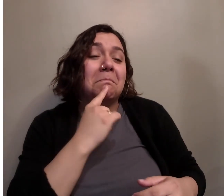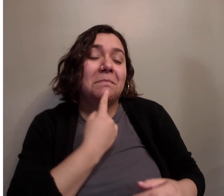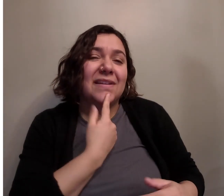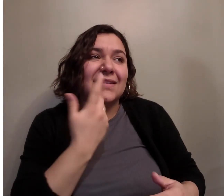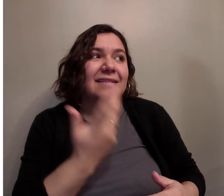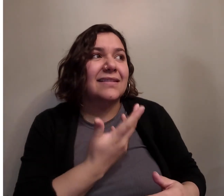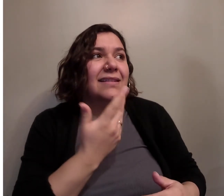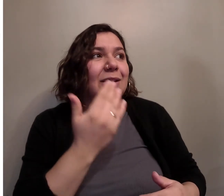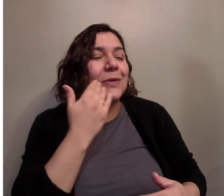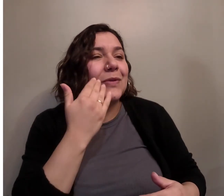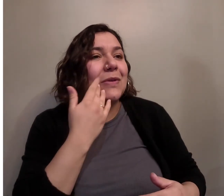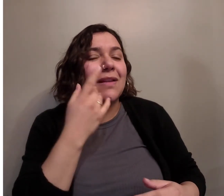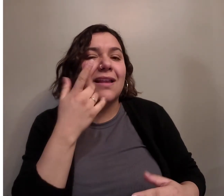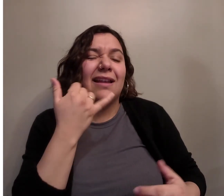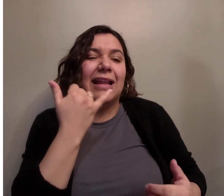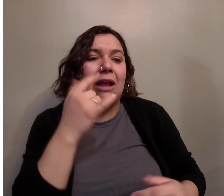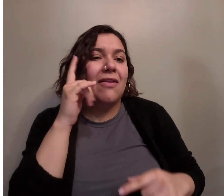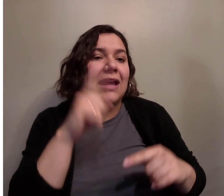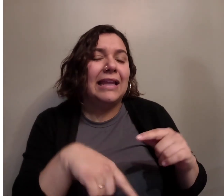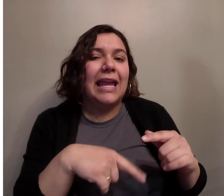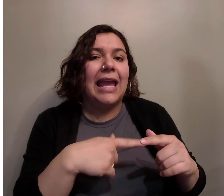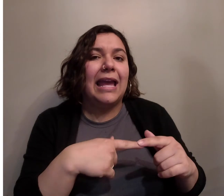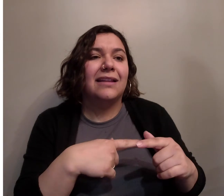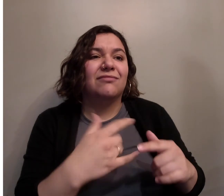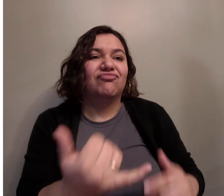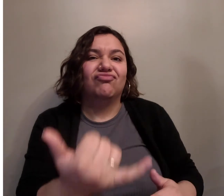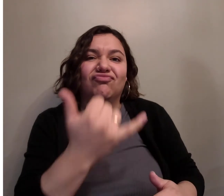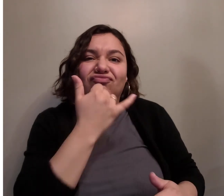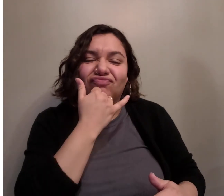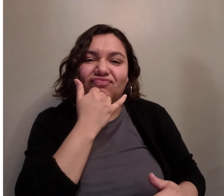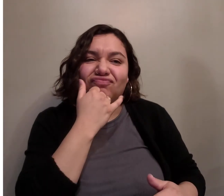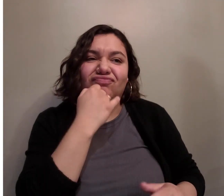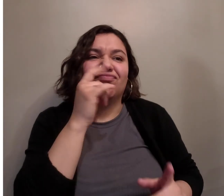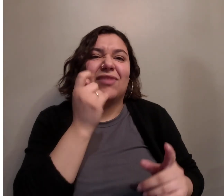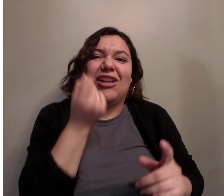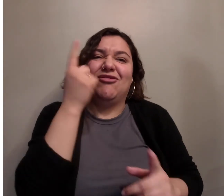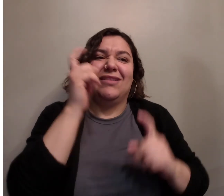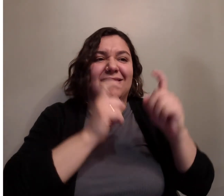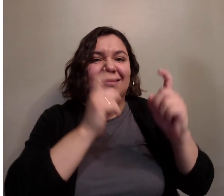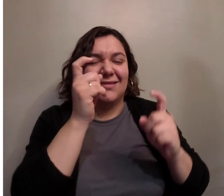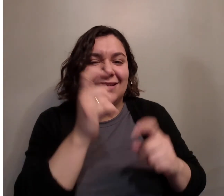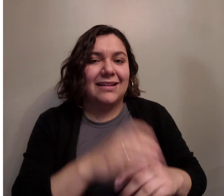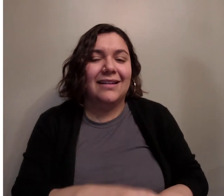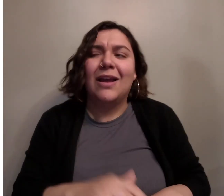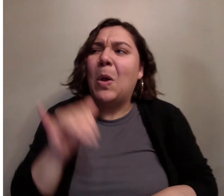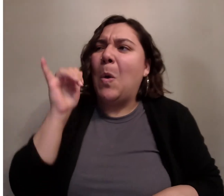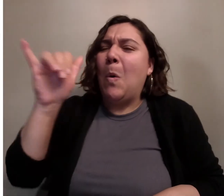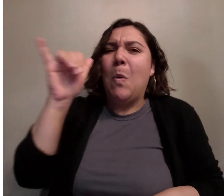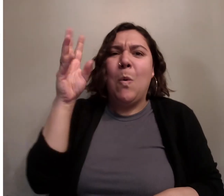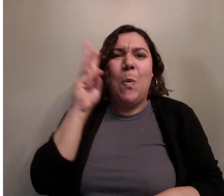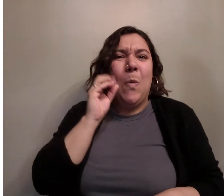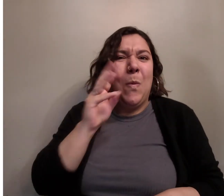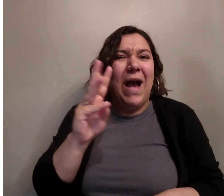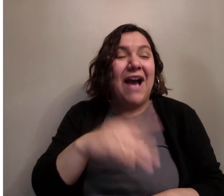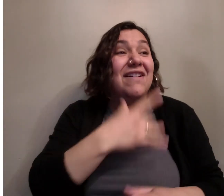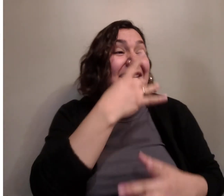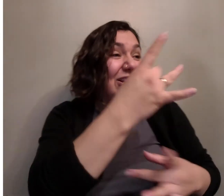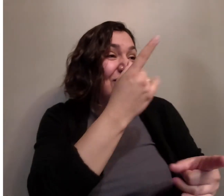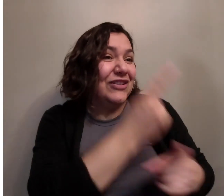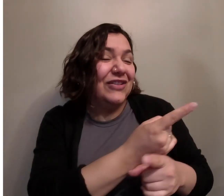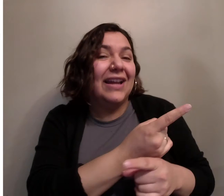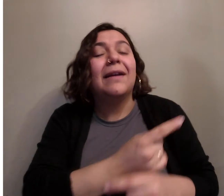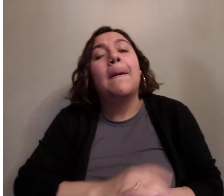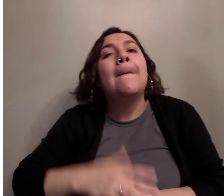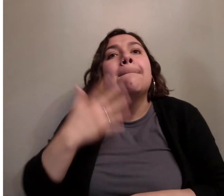but they miss the fact of not being able to misread facial expressions.